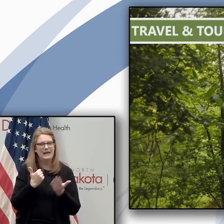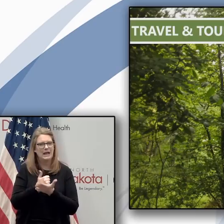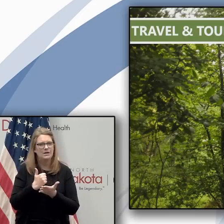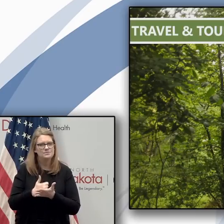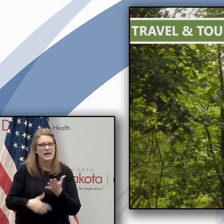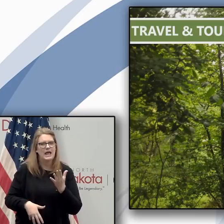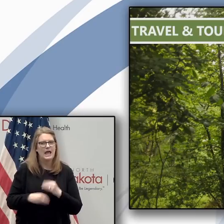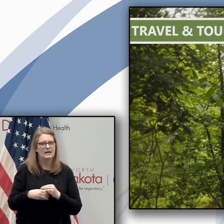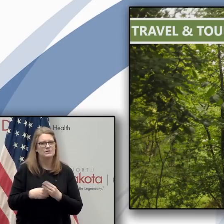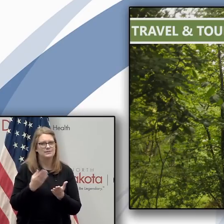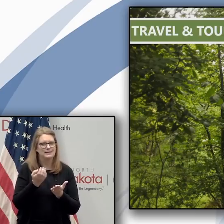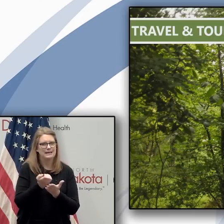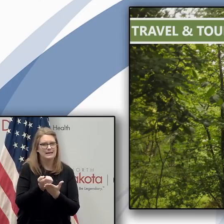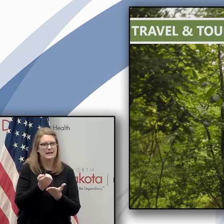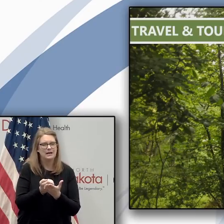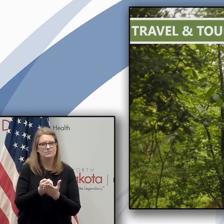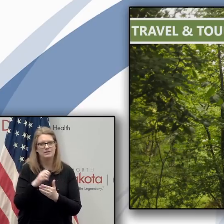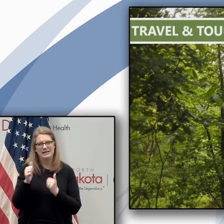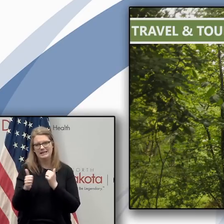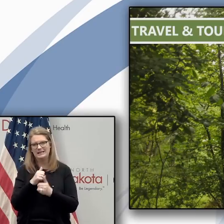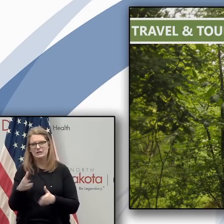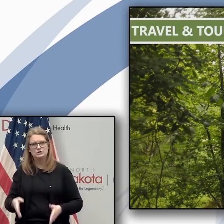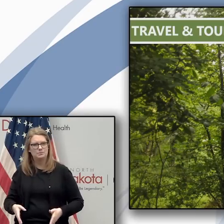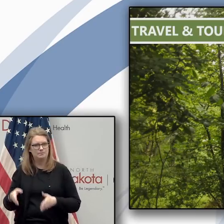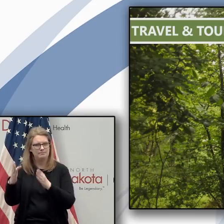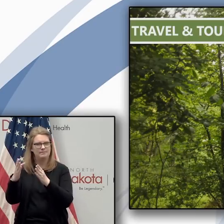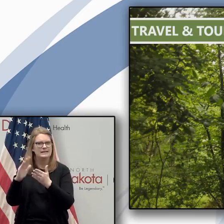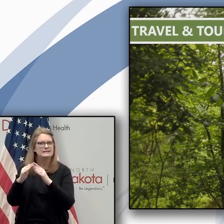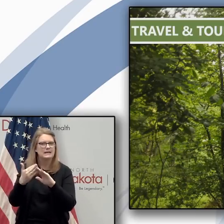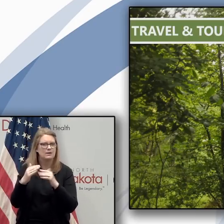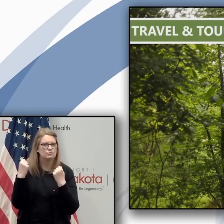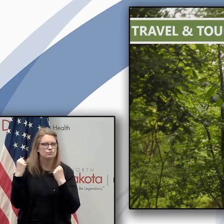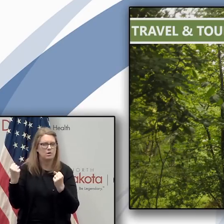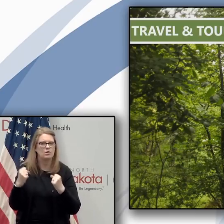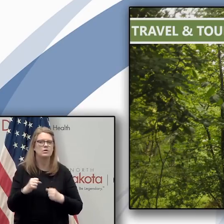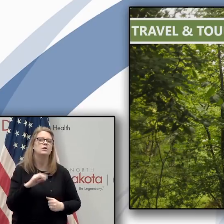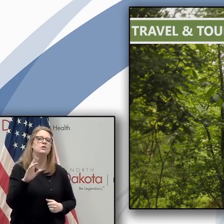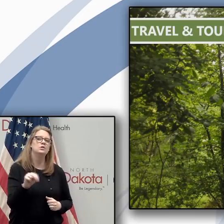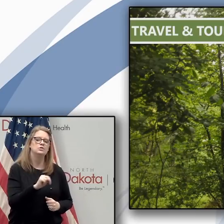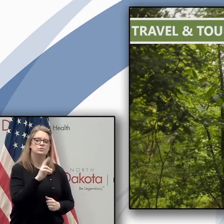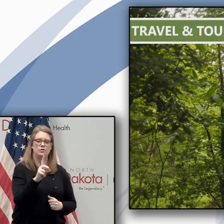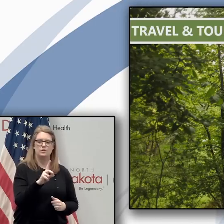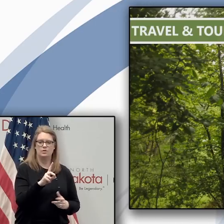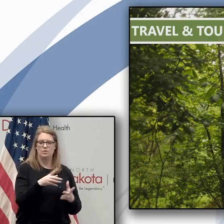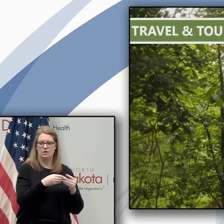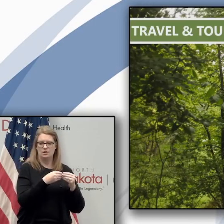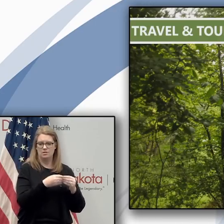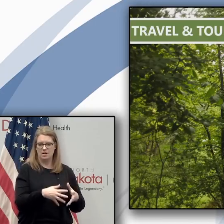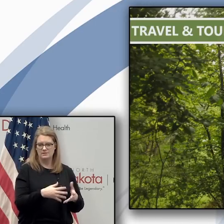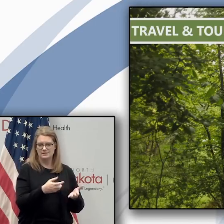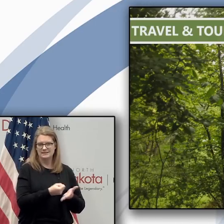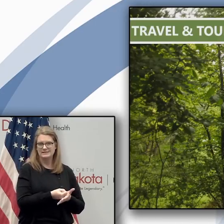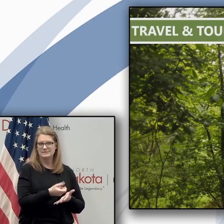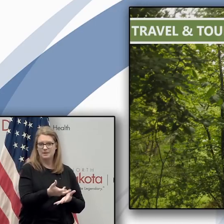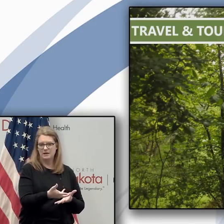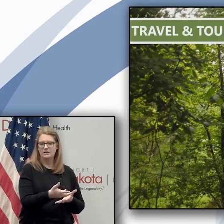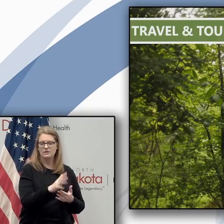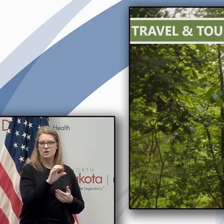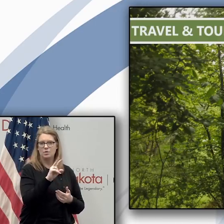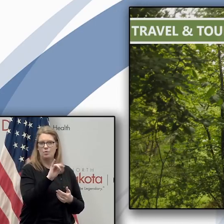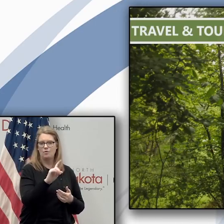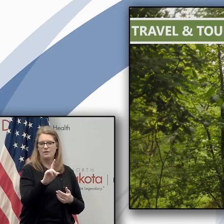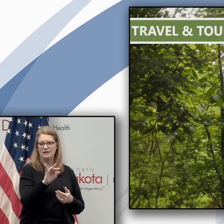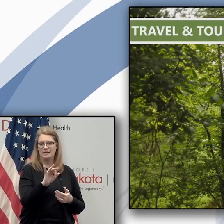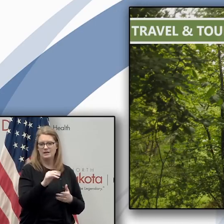and makes every Main Street stronger. North Dakota's loss in spending due to COVID-19 through